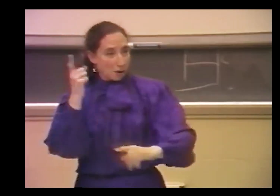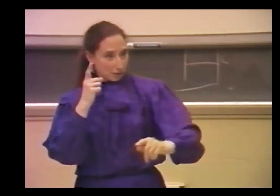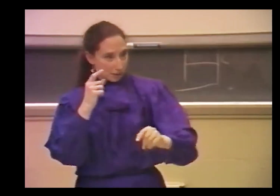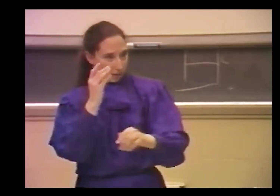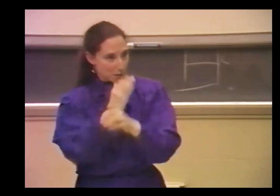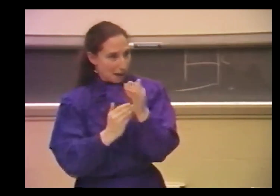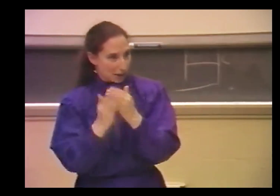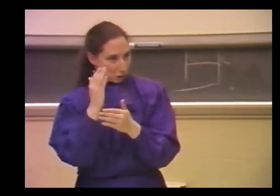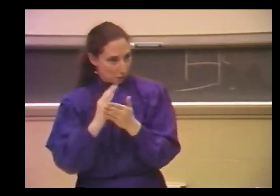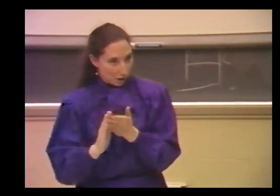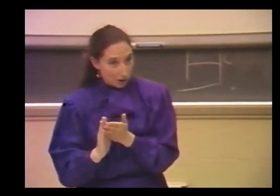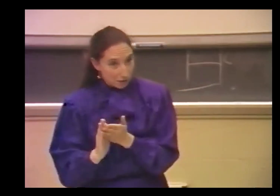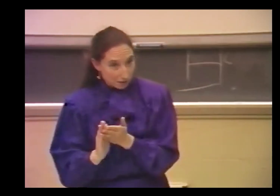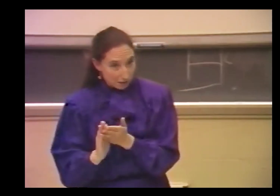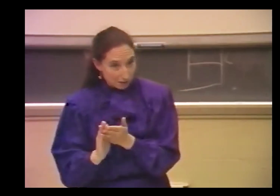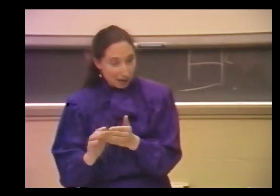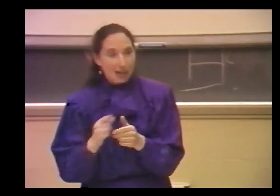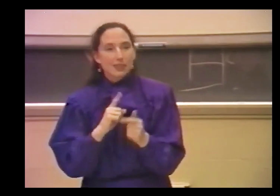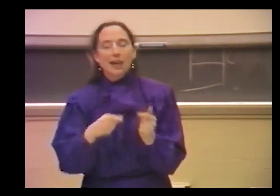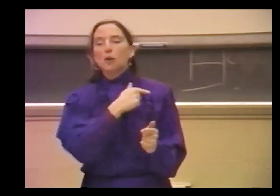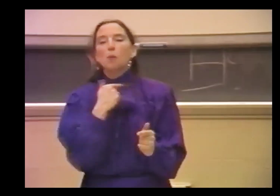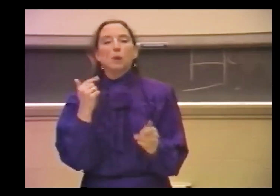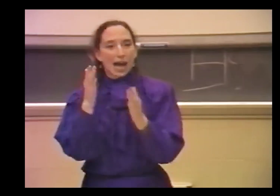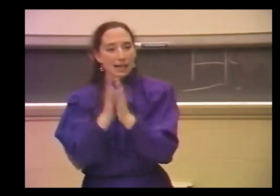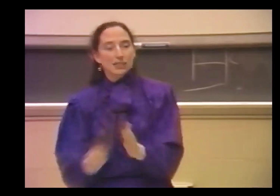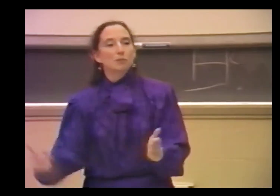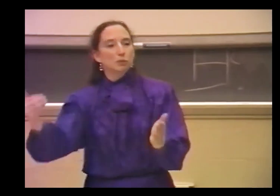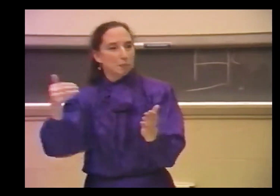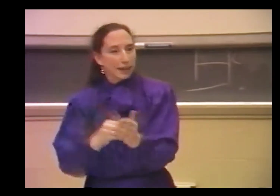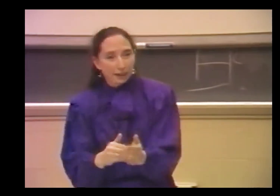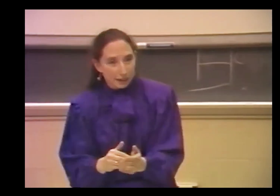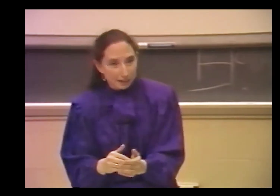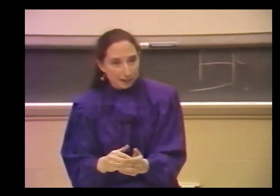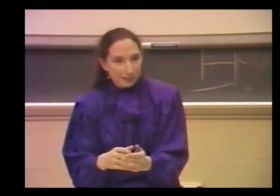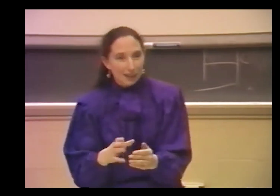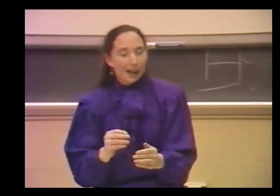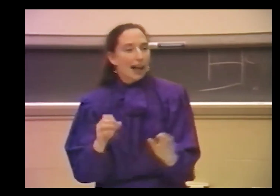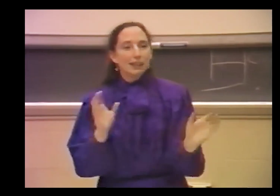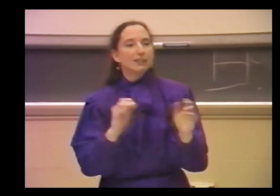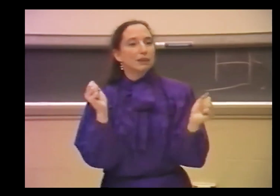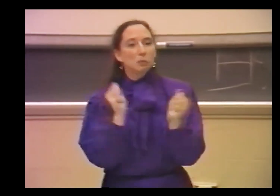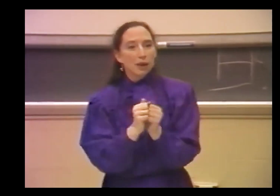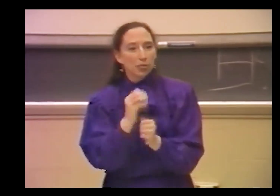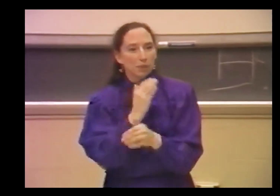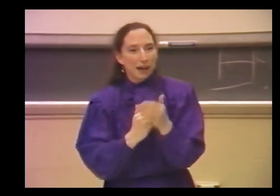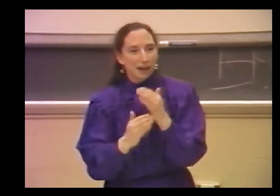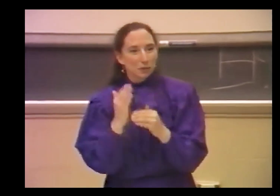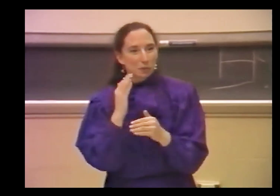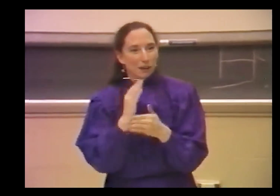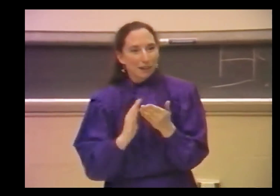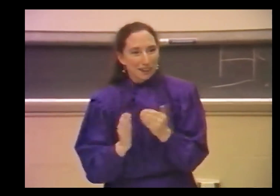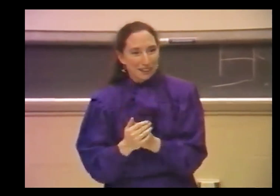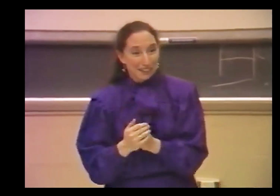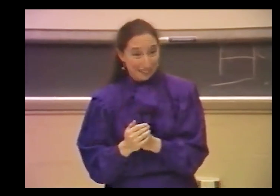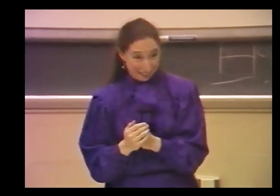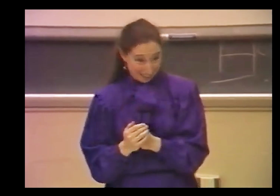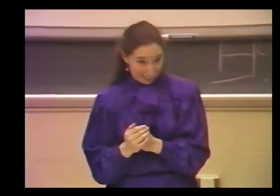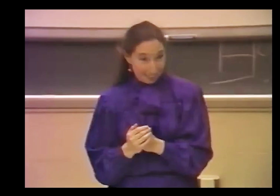without the manual part, then we asked him to repeat it, and he did it with the manual part.